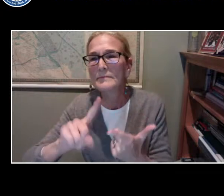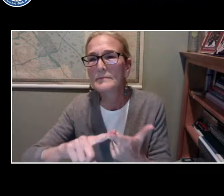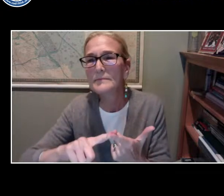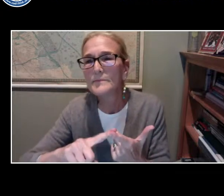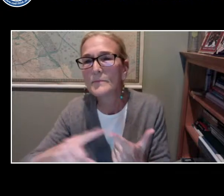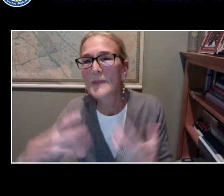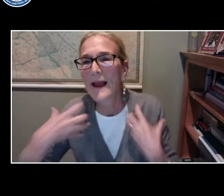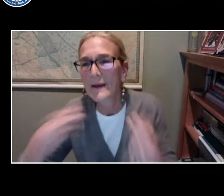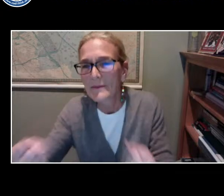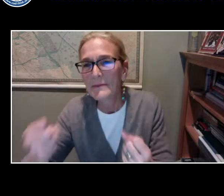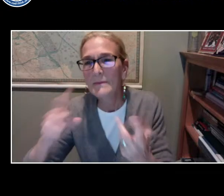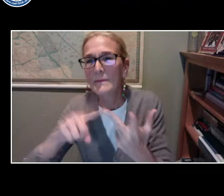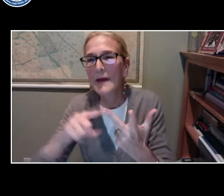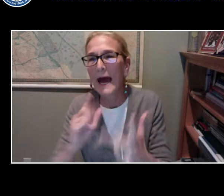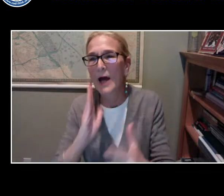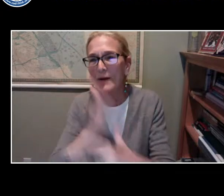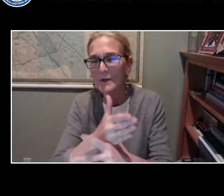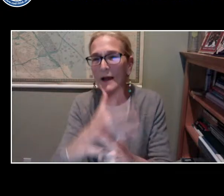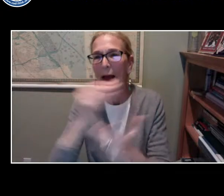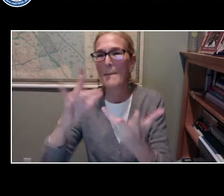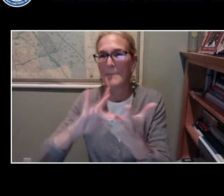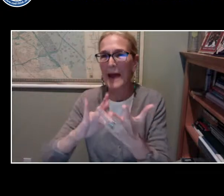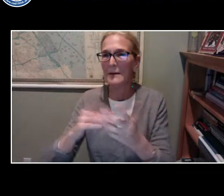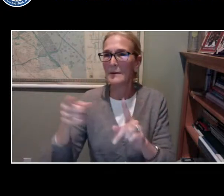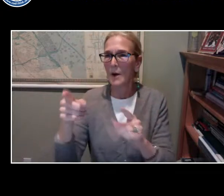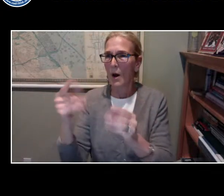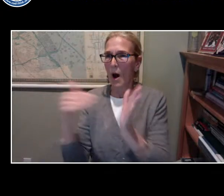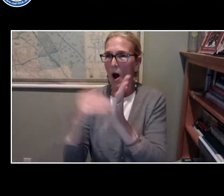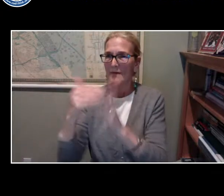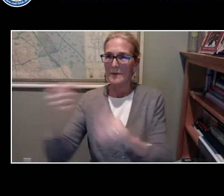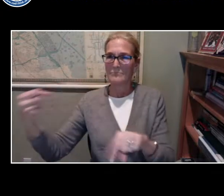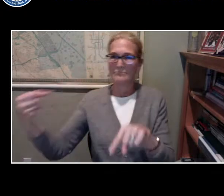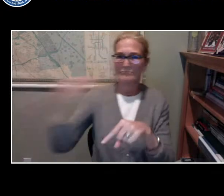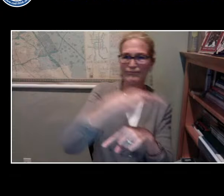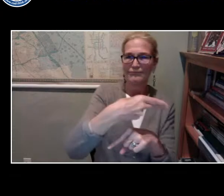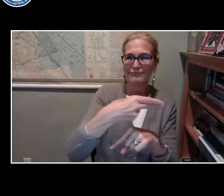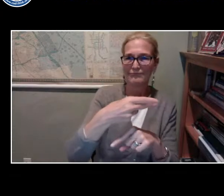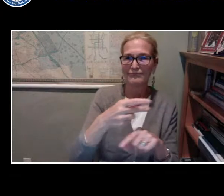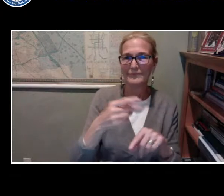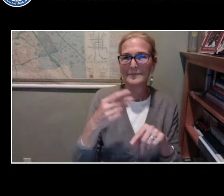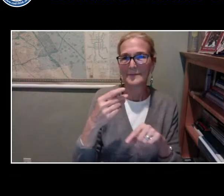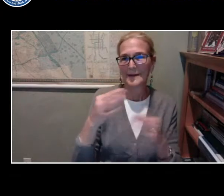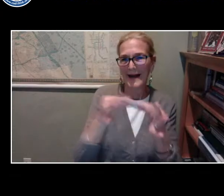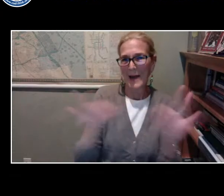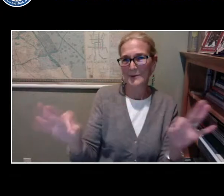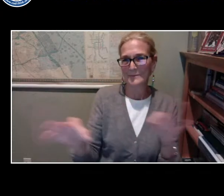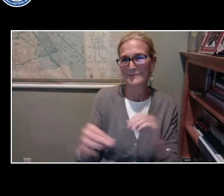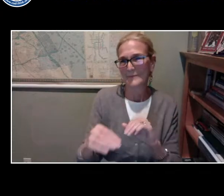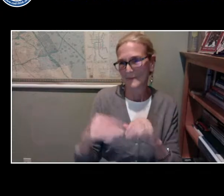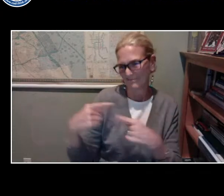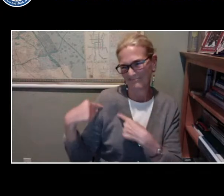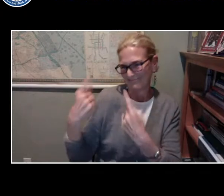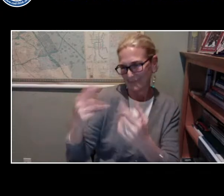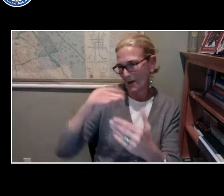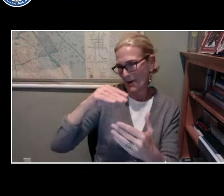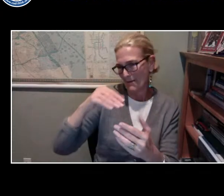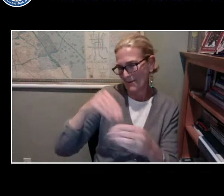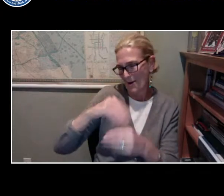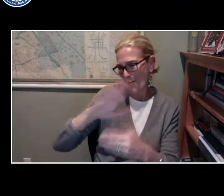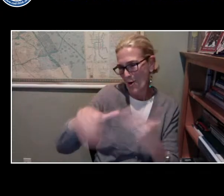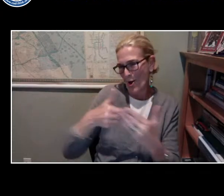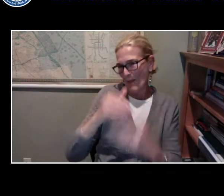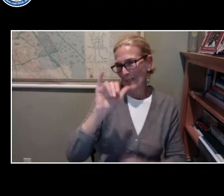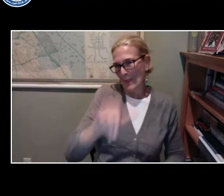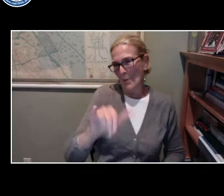I should also mention that I was surprised there were some other words on the screen: audiological, health, intervention. Those all are